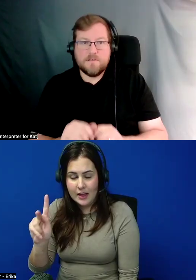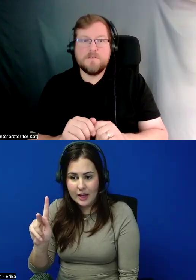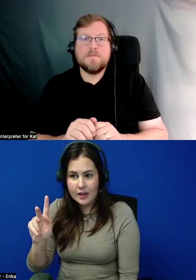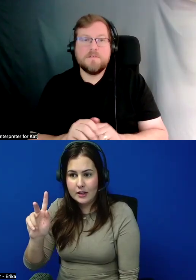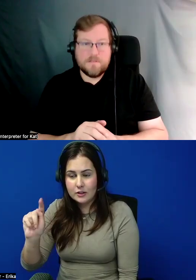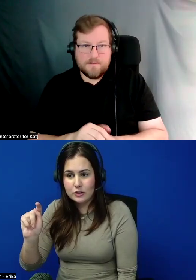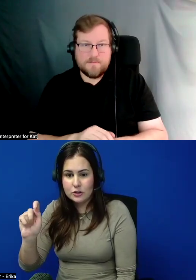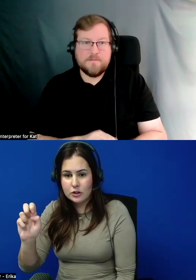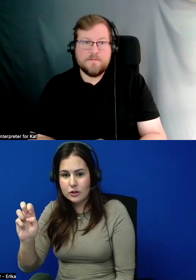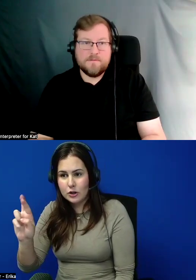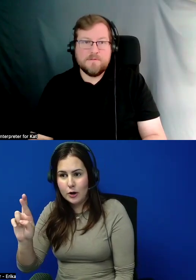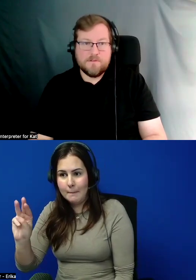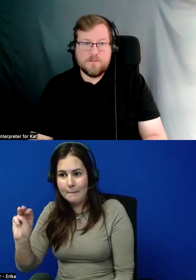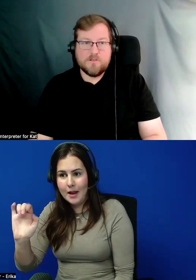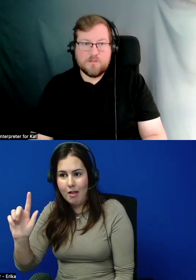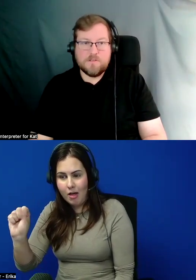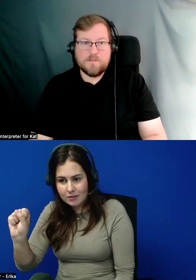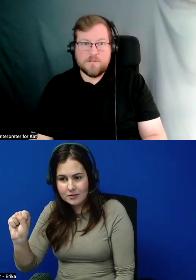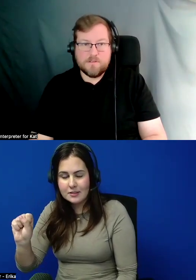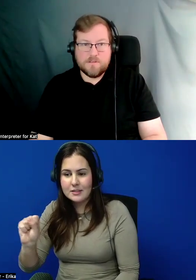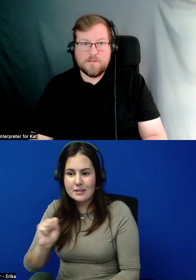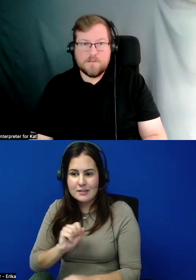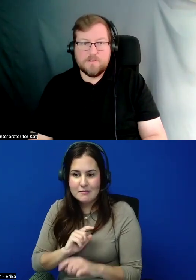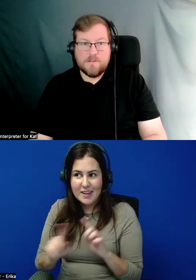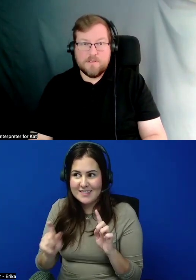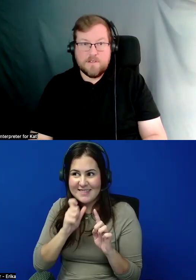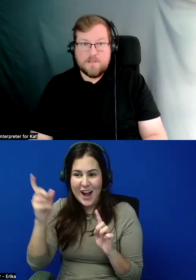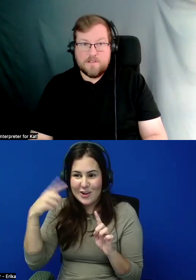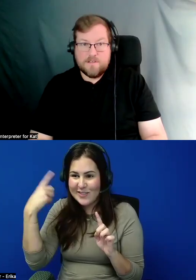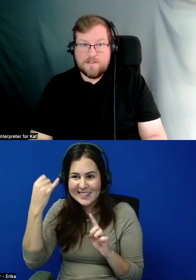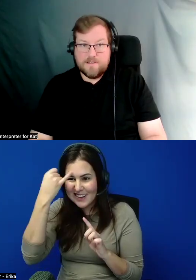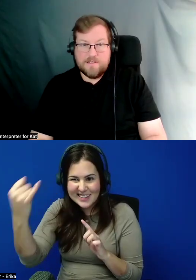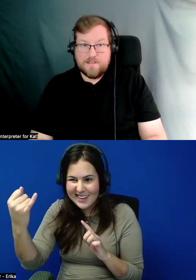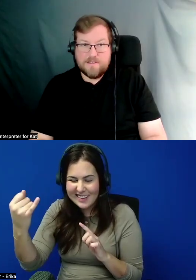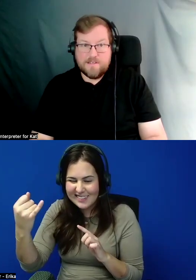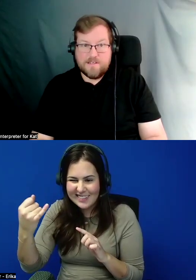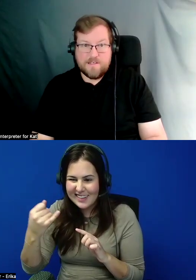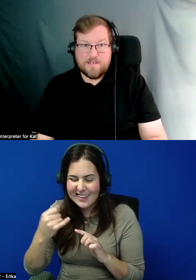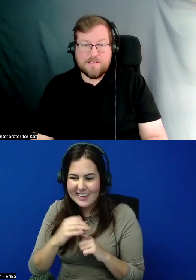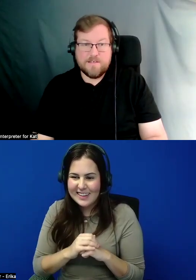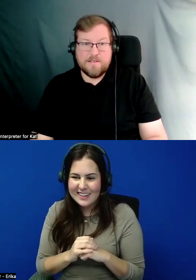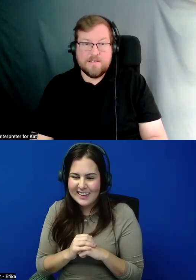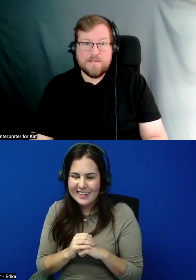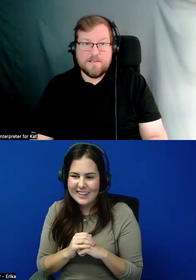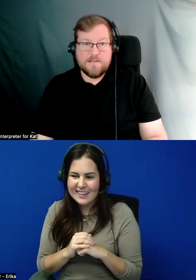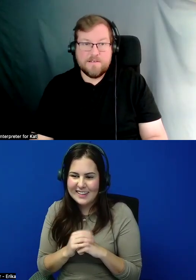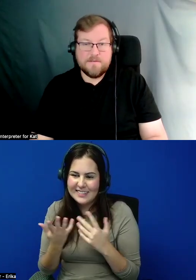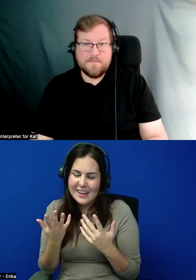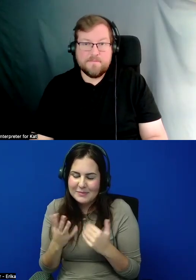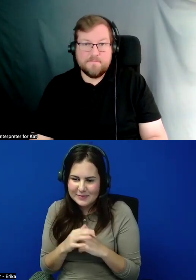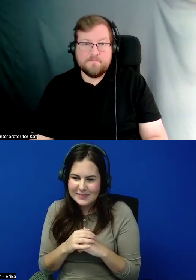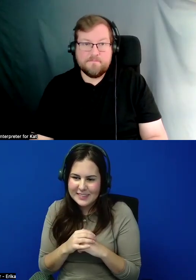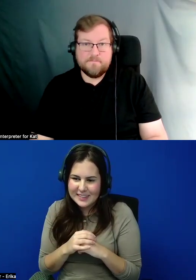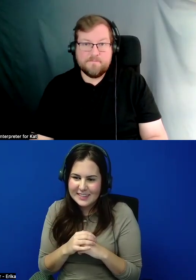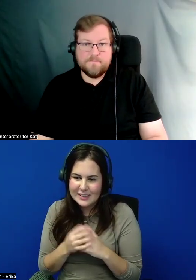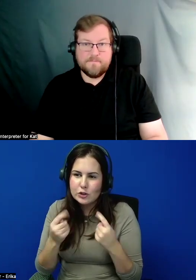no way to contact them. Like that, it's not far-fetched at all. Um, so yeah, we tried